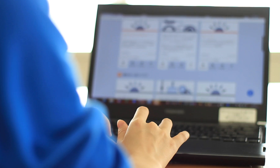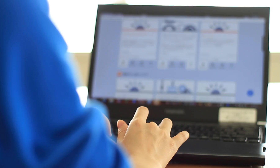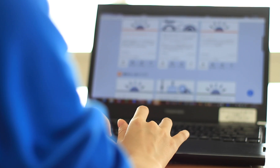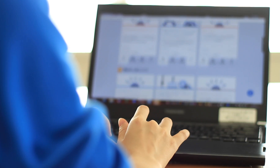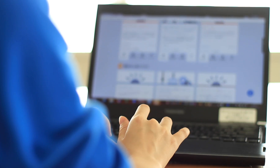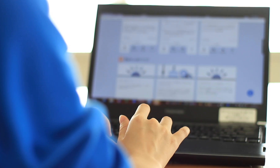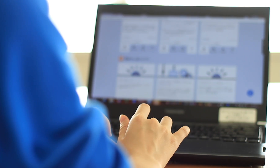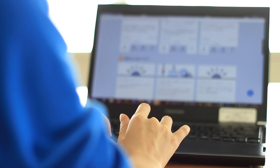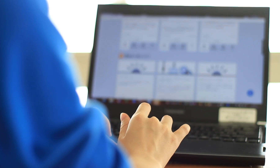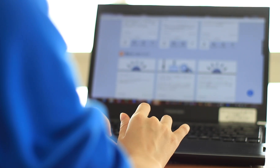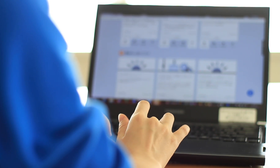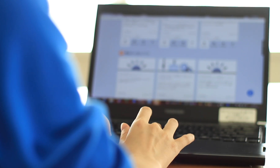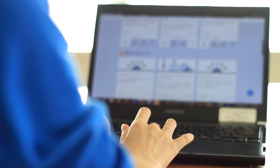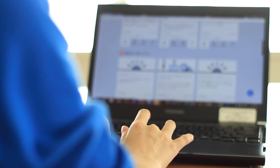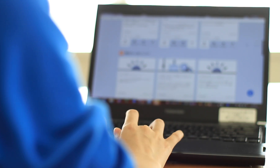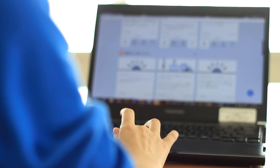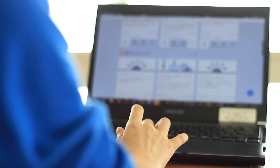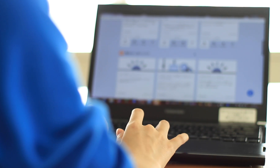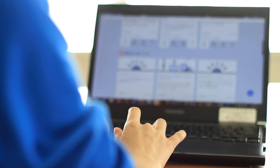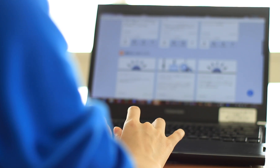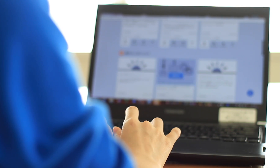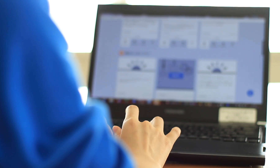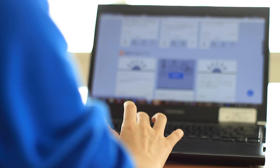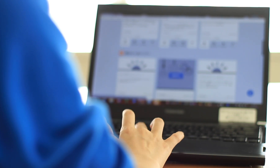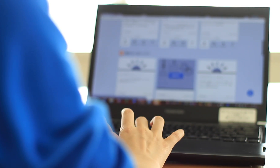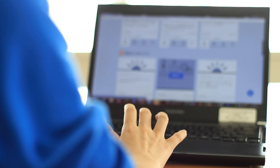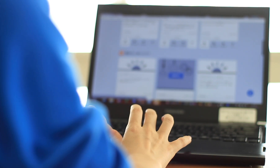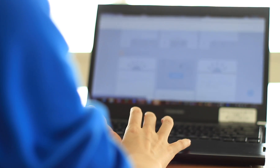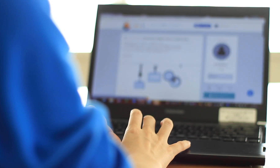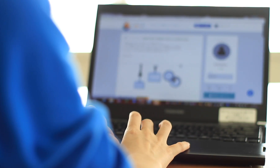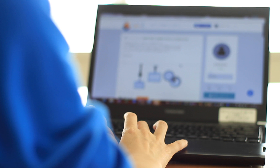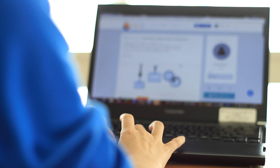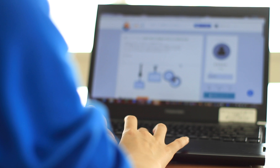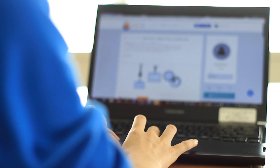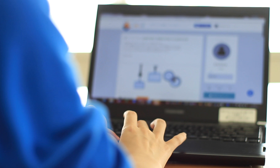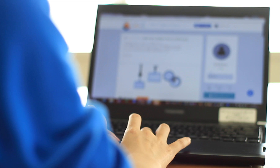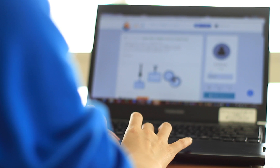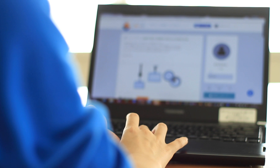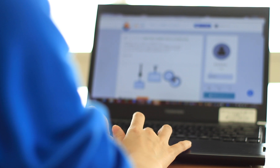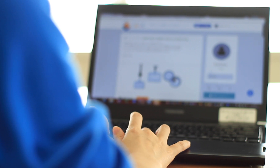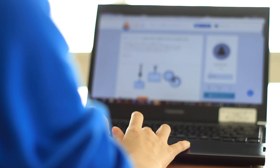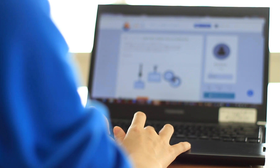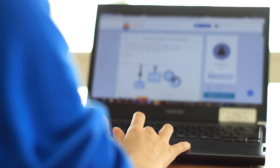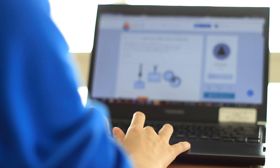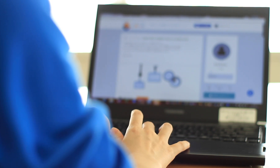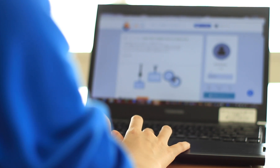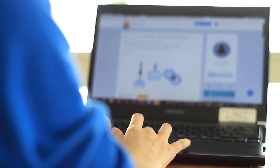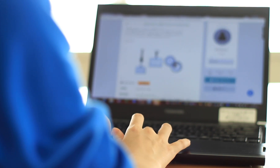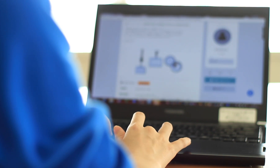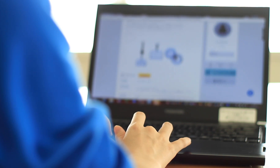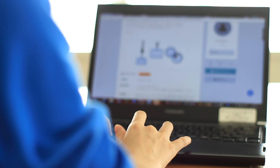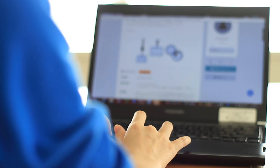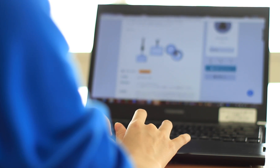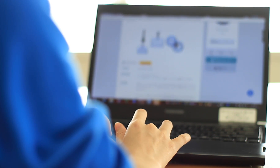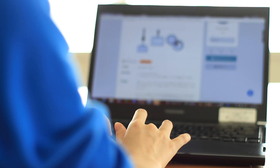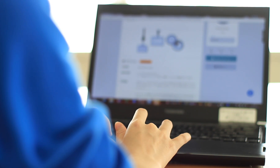The inspiration for her creation was in-house SNS that invites ideas for new products and